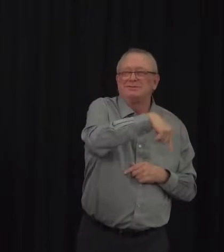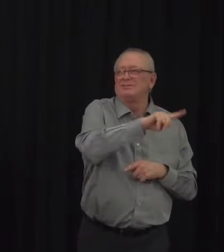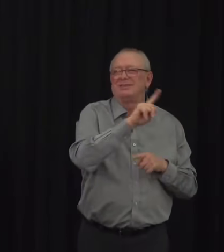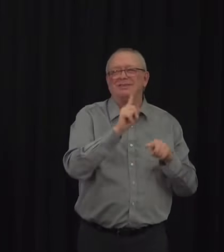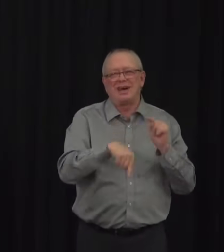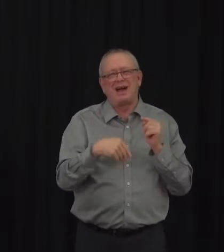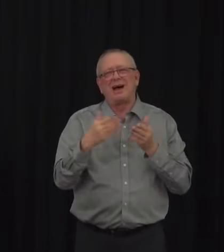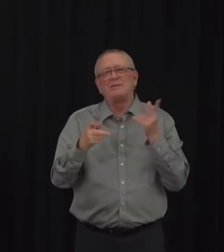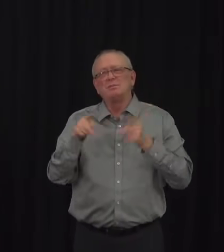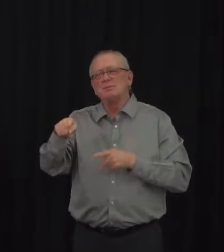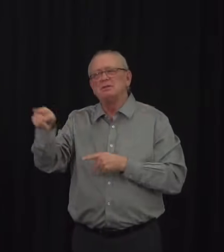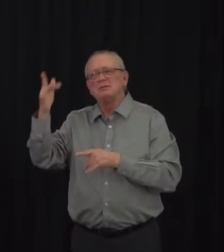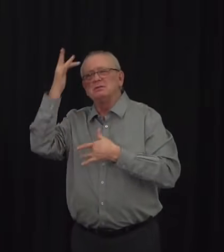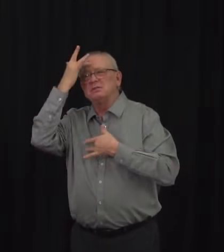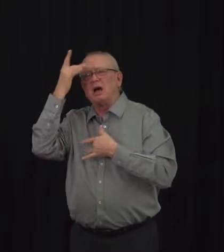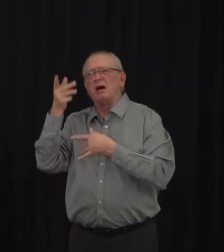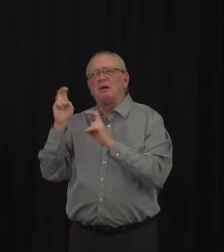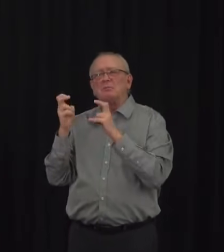issues.